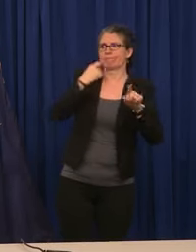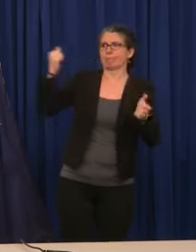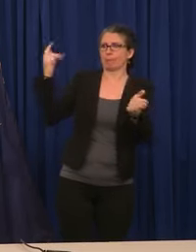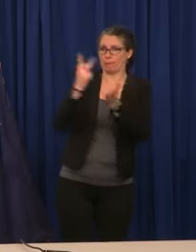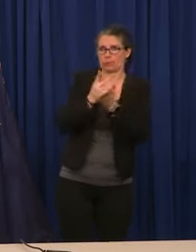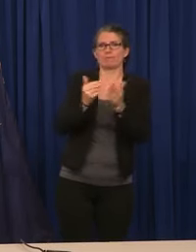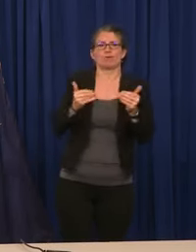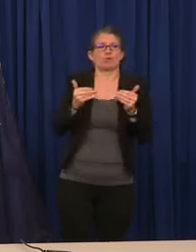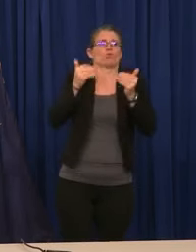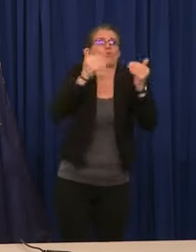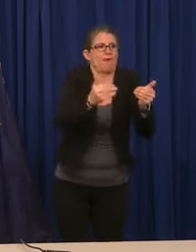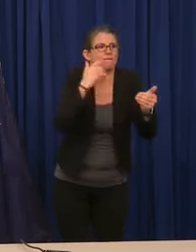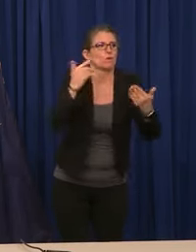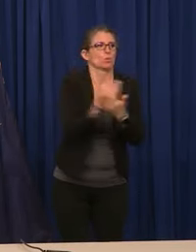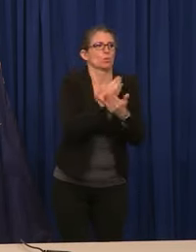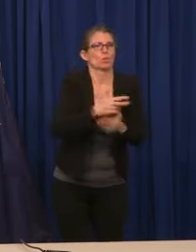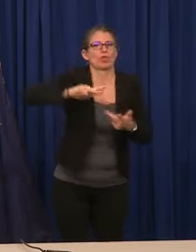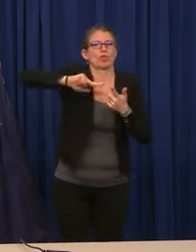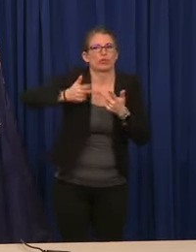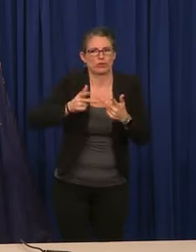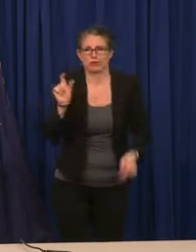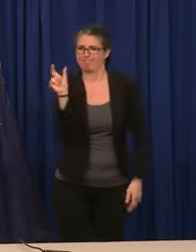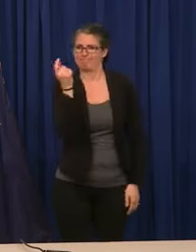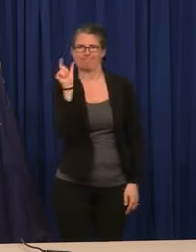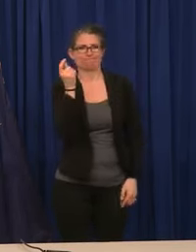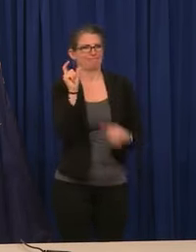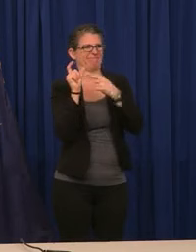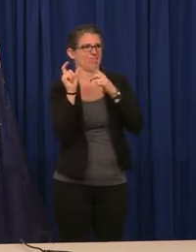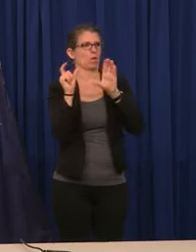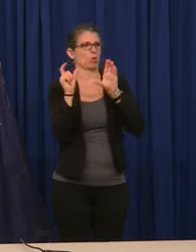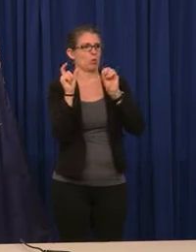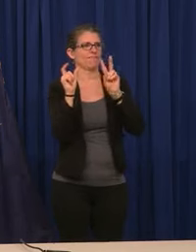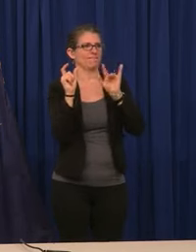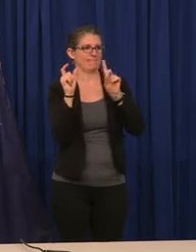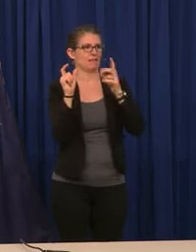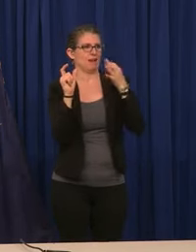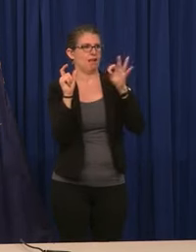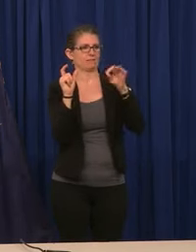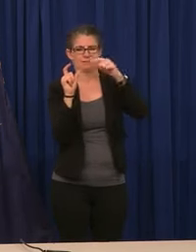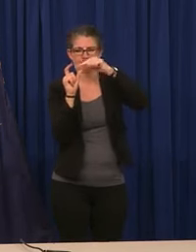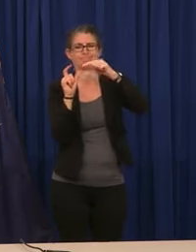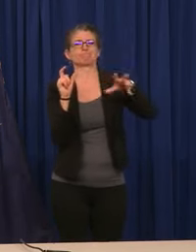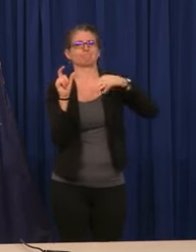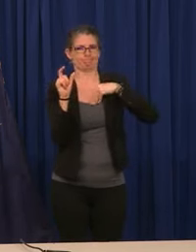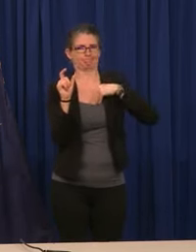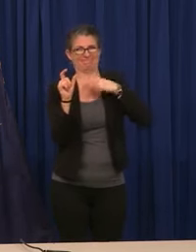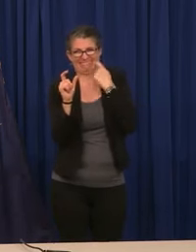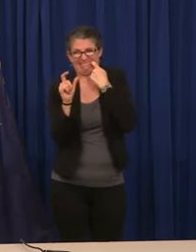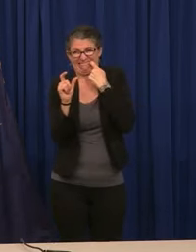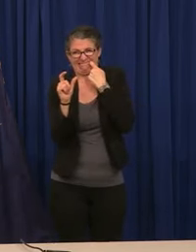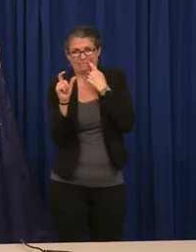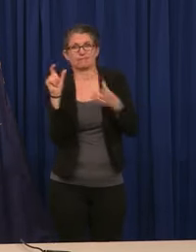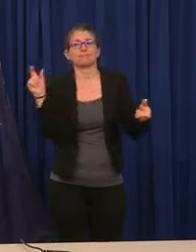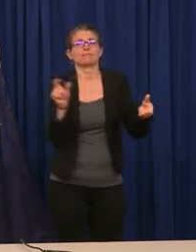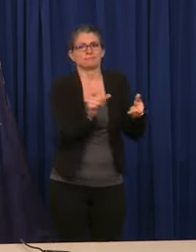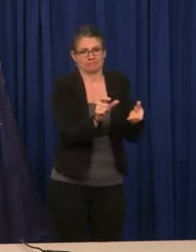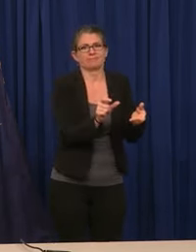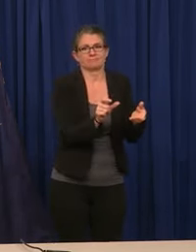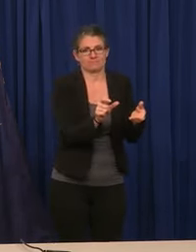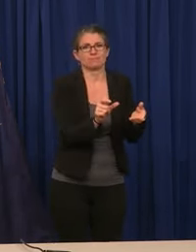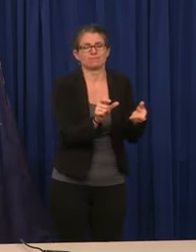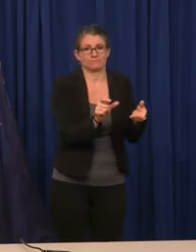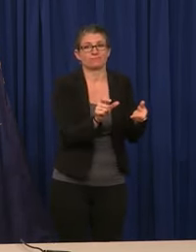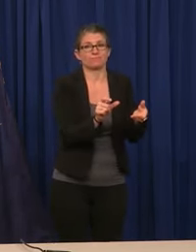that, everyone, I thank you all for being here today. Robert Long will be in touch about the way that these